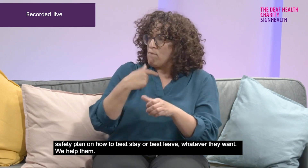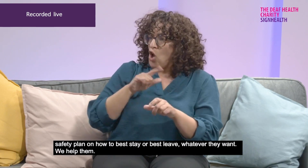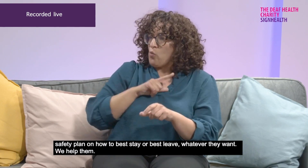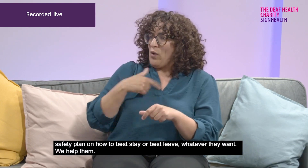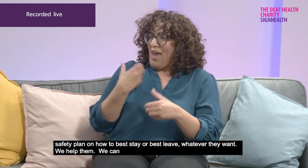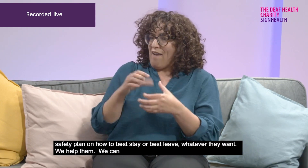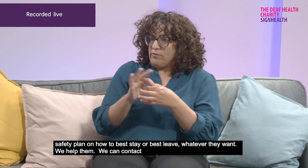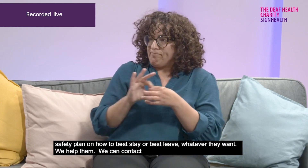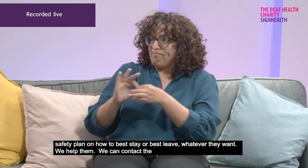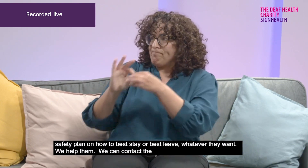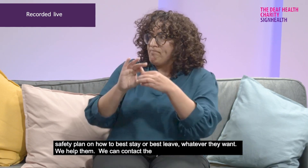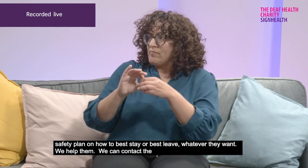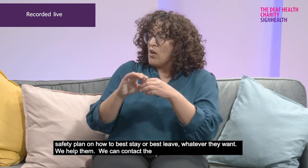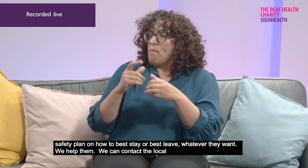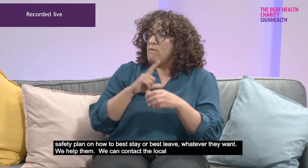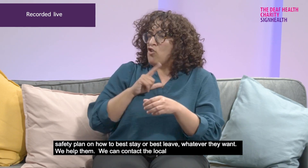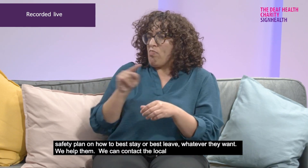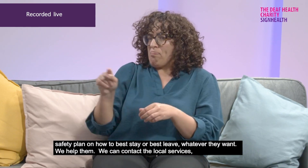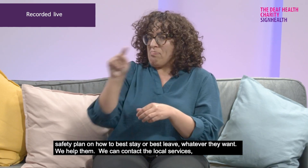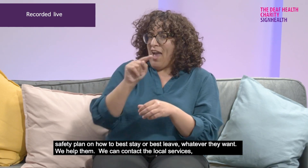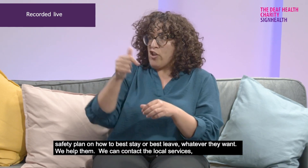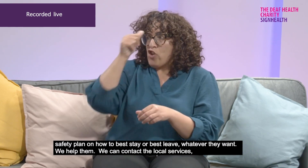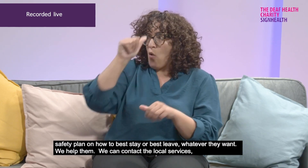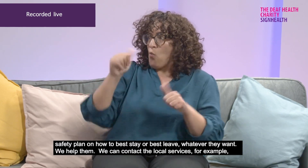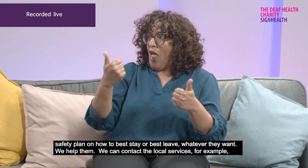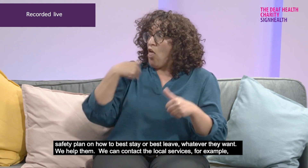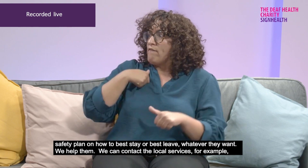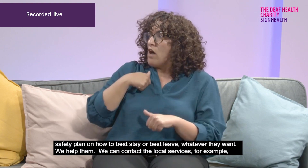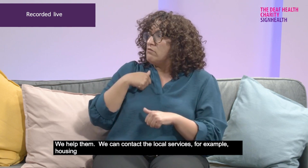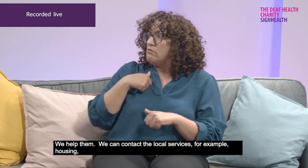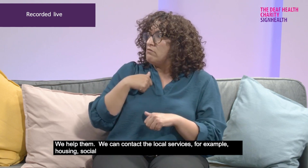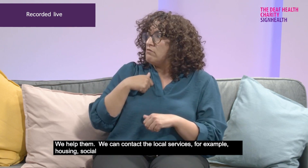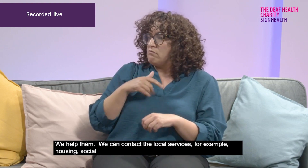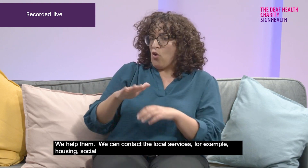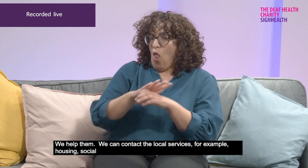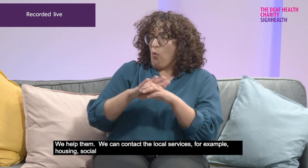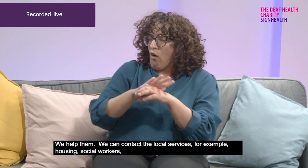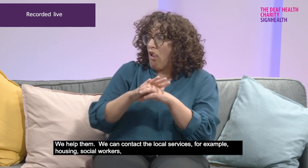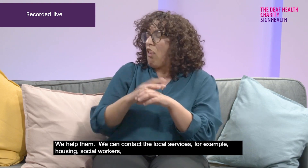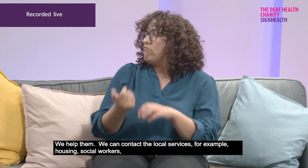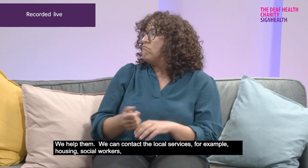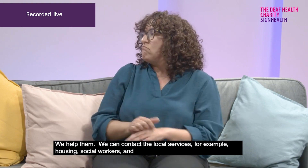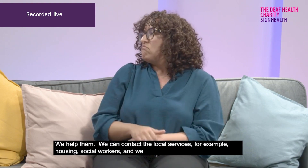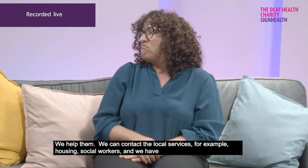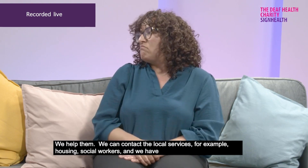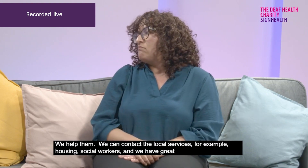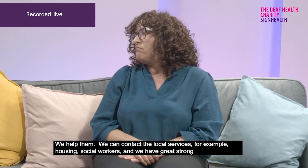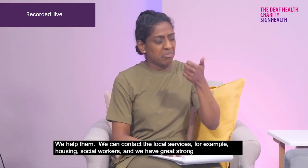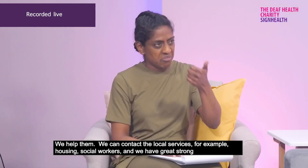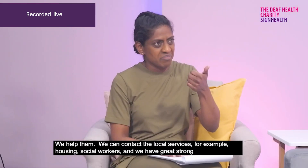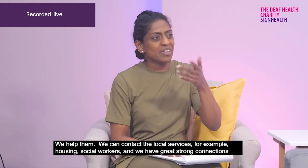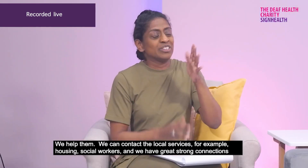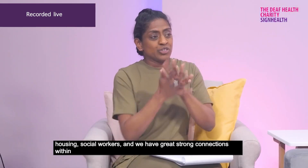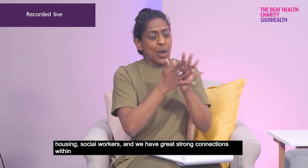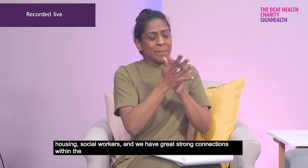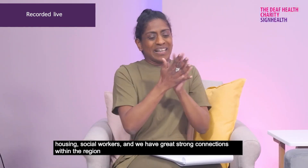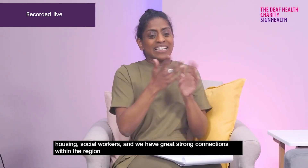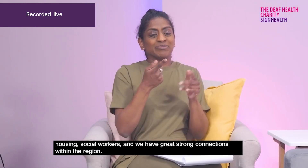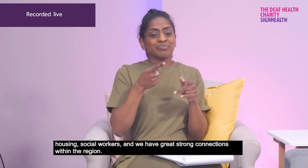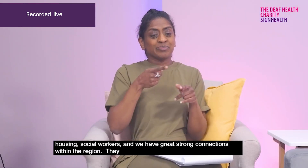them. We can contact the local services, for example, housing, social workers, and we have great strong connections within